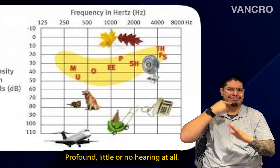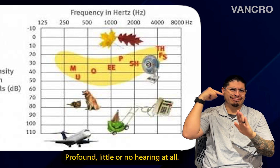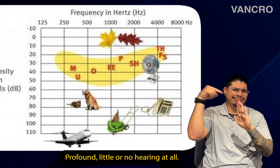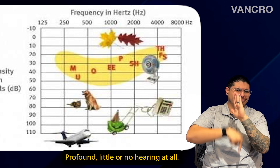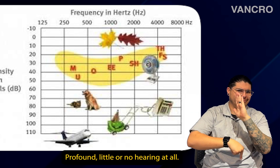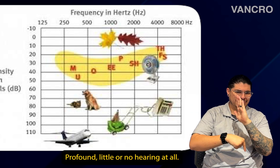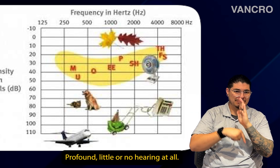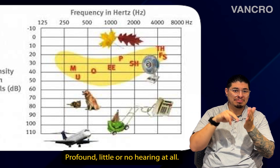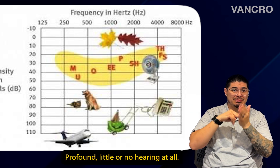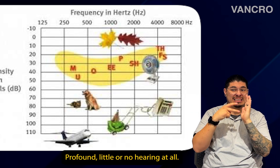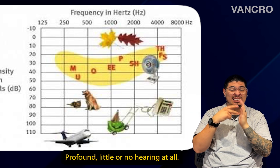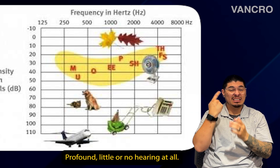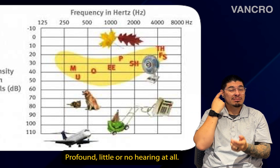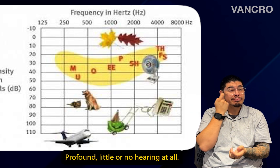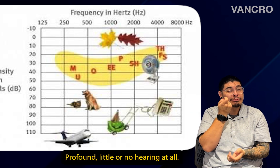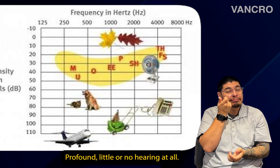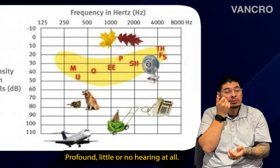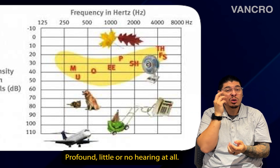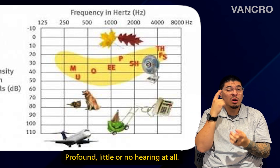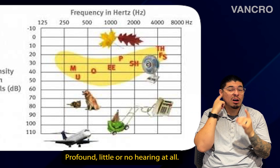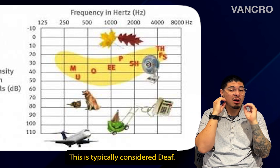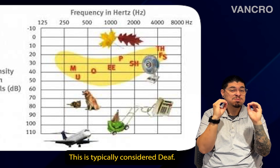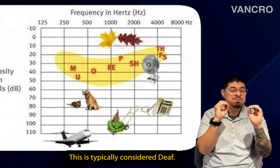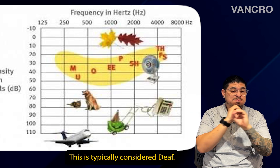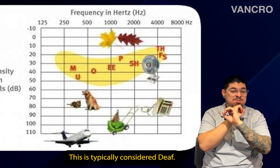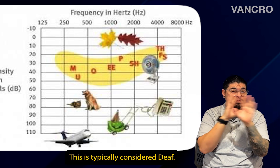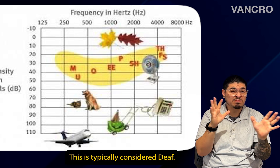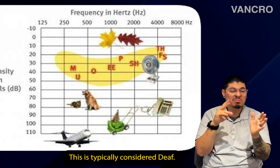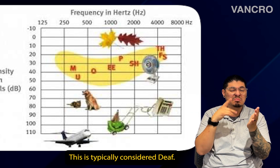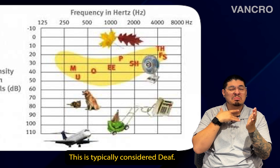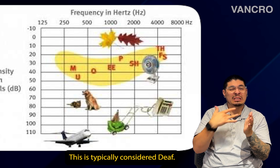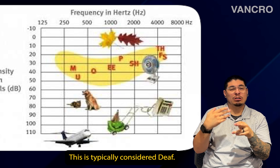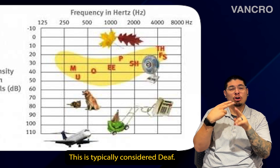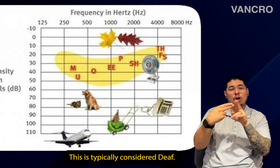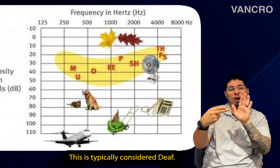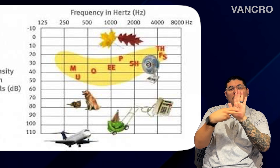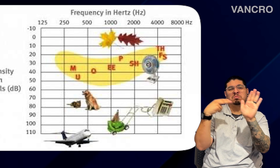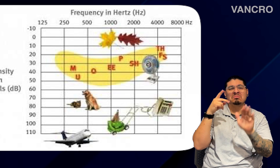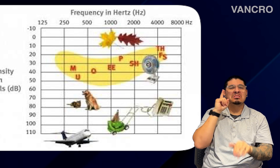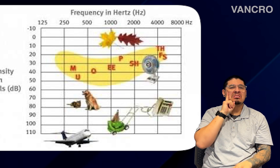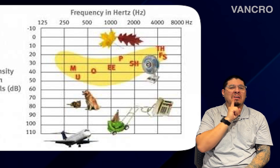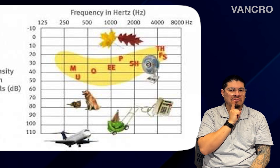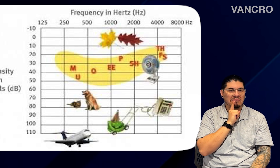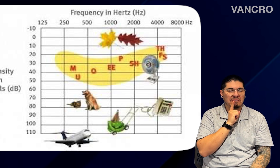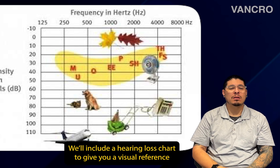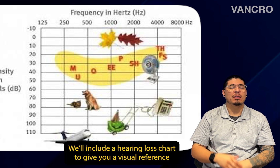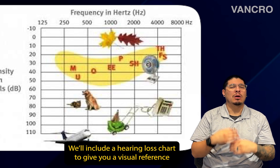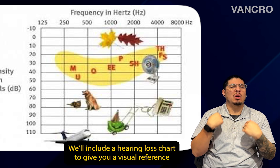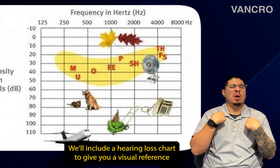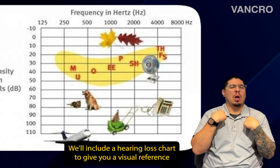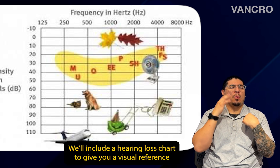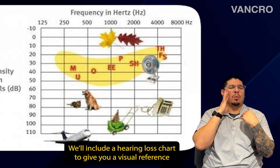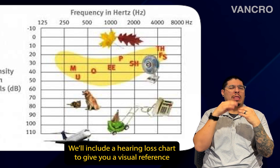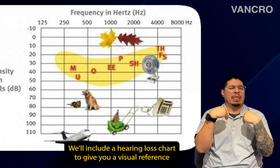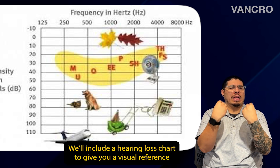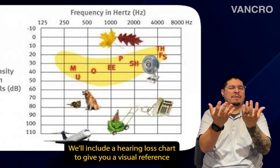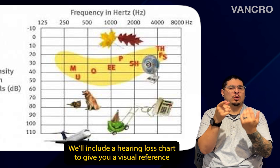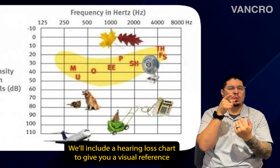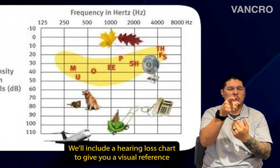Profound, little or no hearing at all. This is typically considered deaf. We'll include a hearing loss chart to give you a